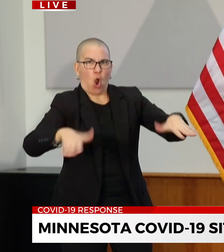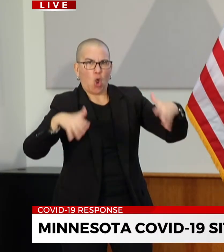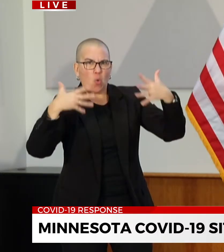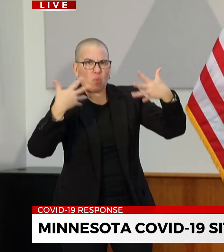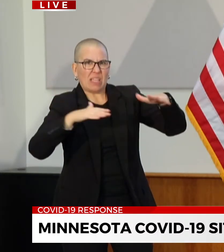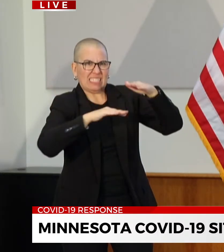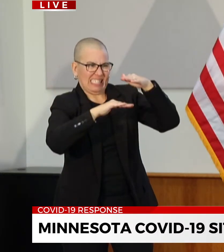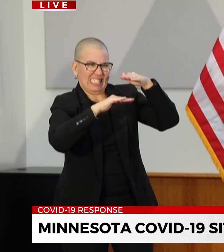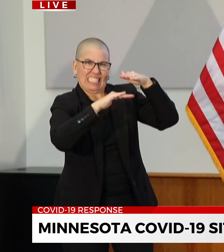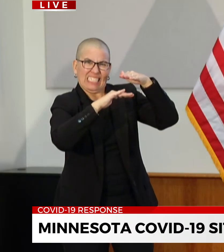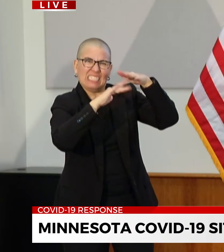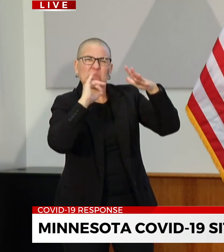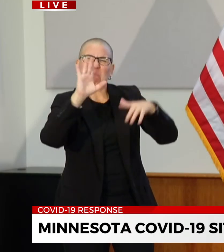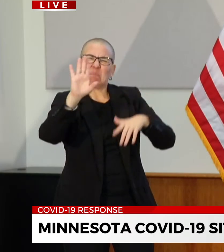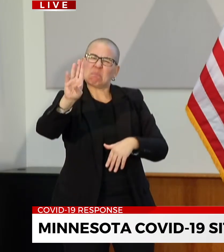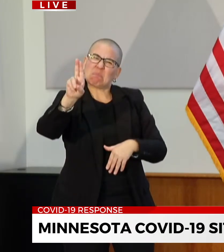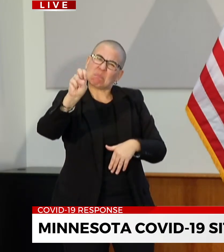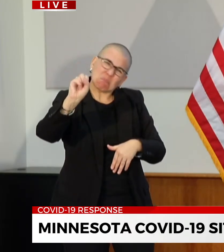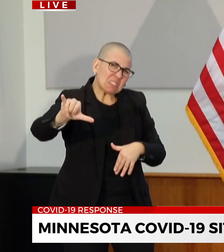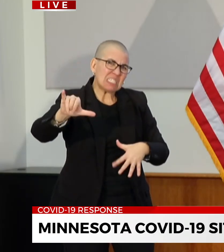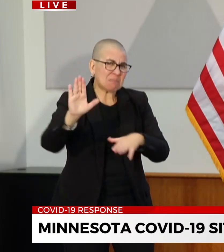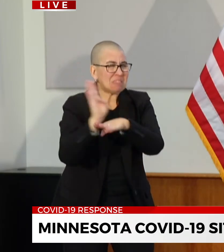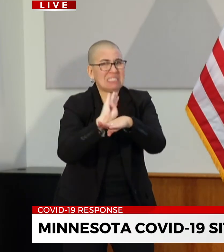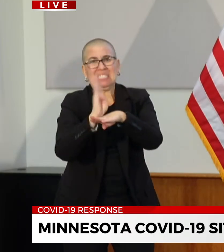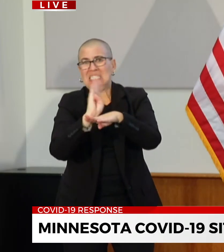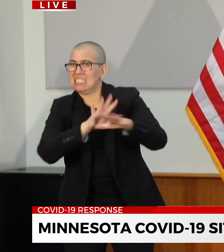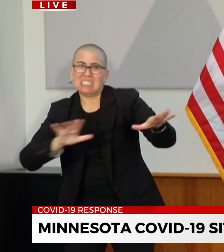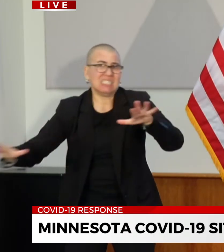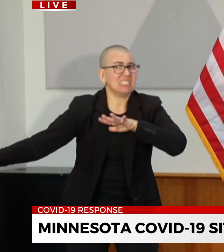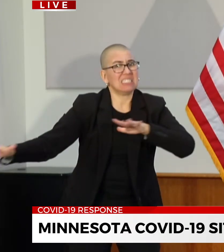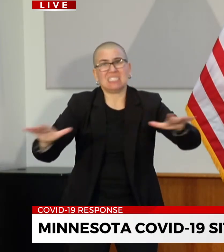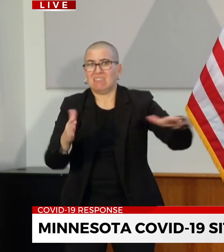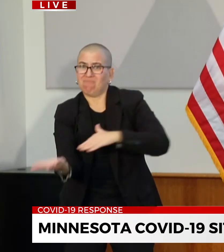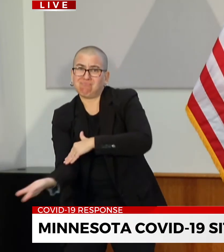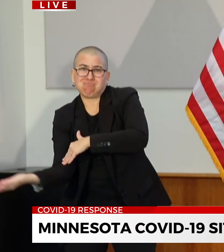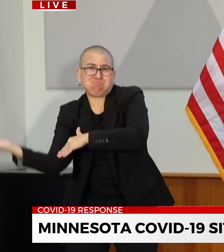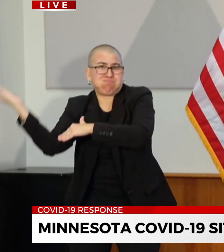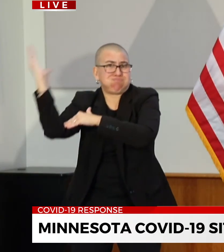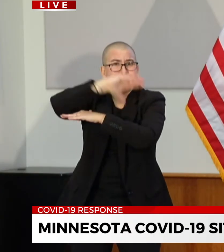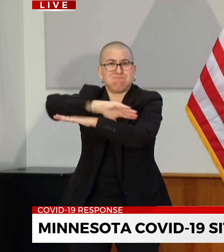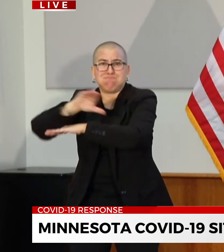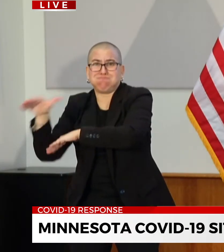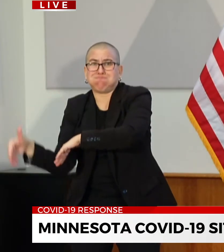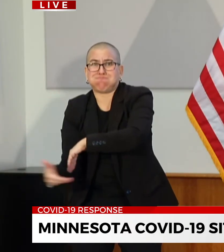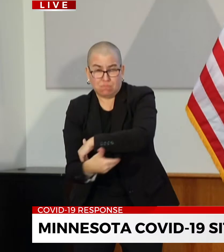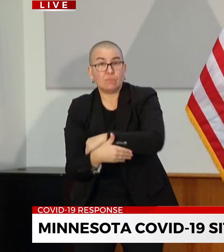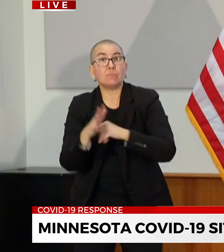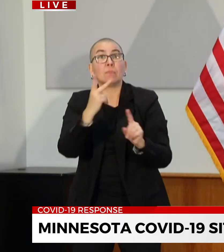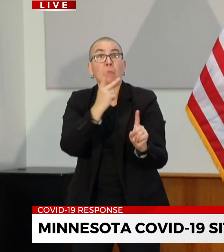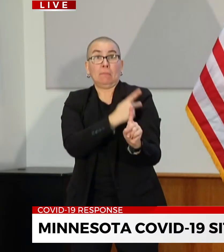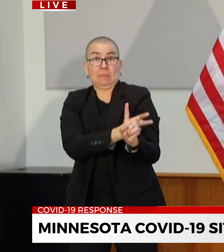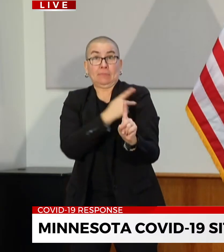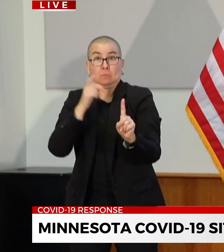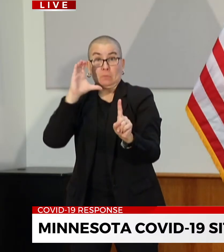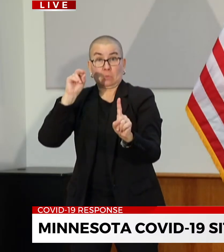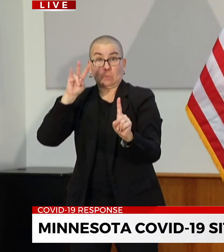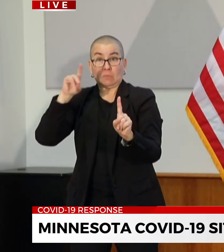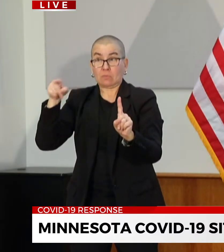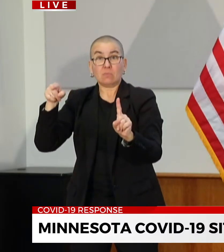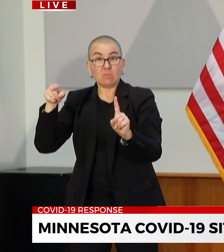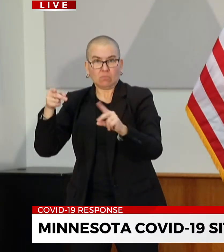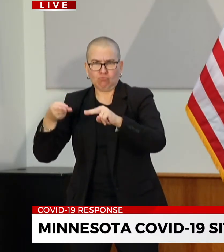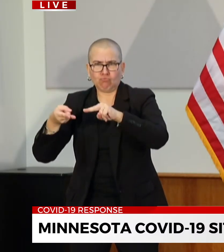hospital system. And as the percentage of patients with COVID increases for